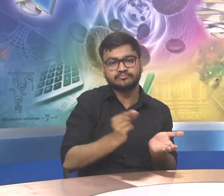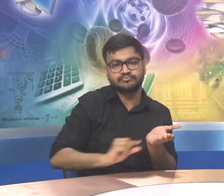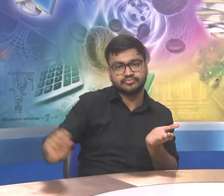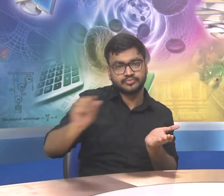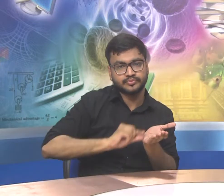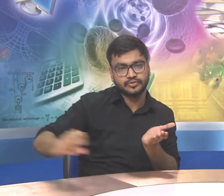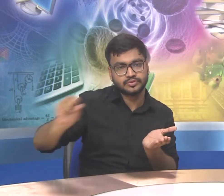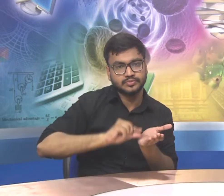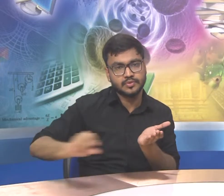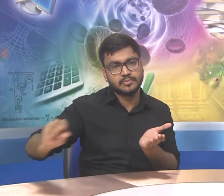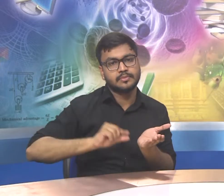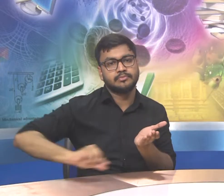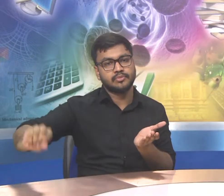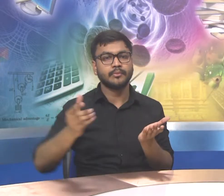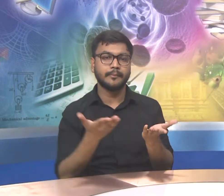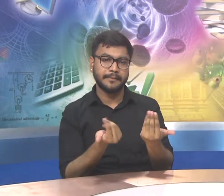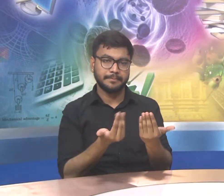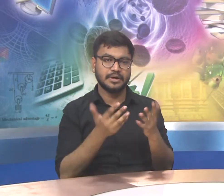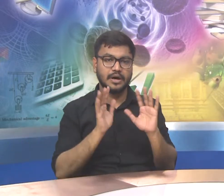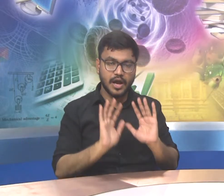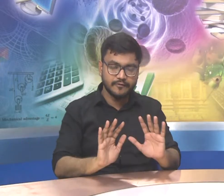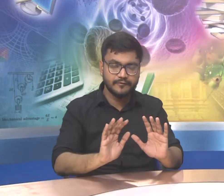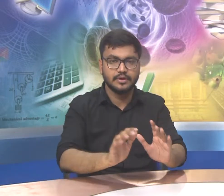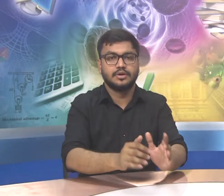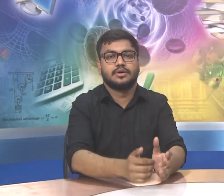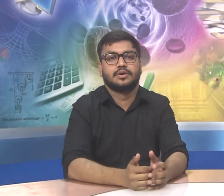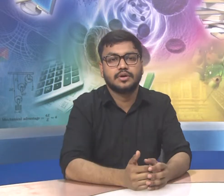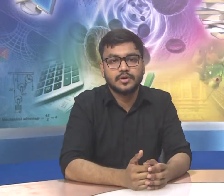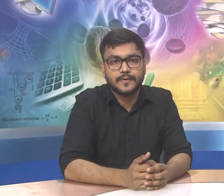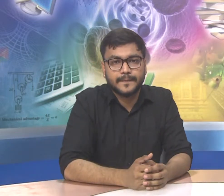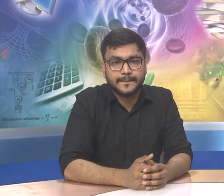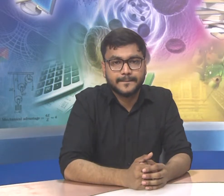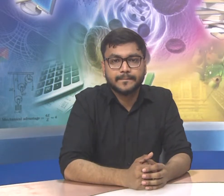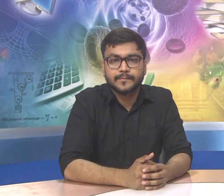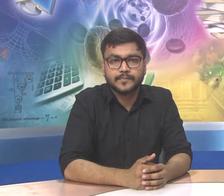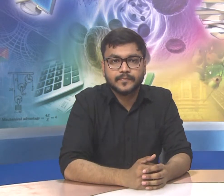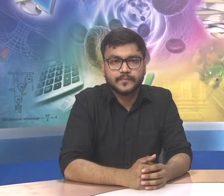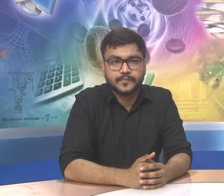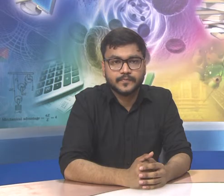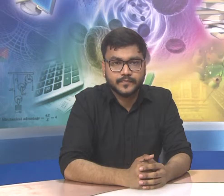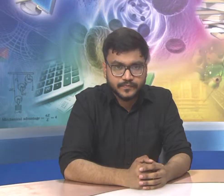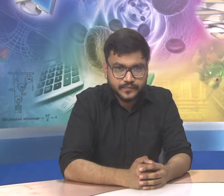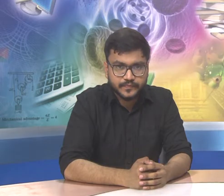and the amount is credited to the account of the customer.